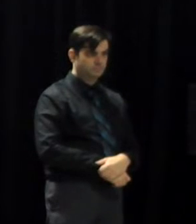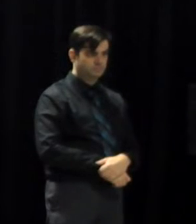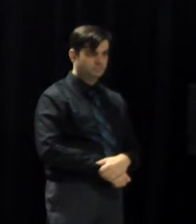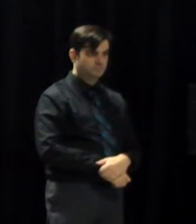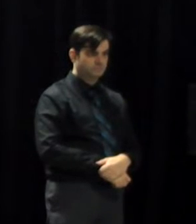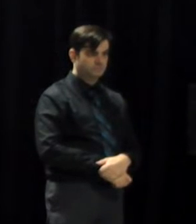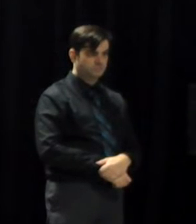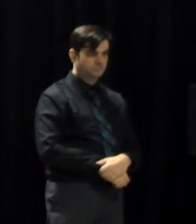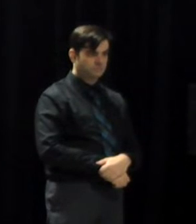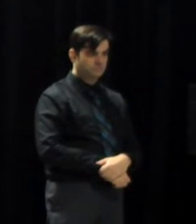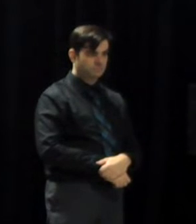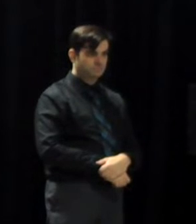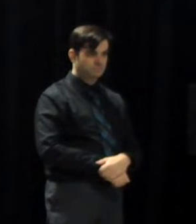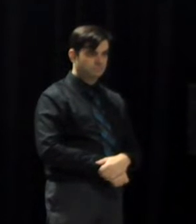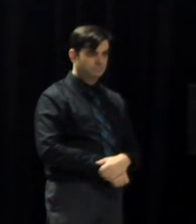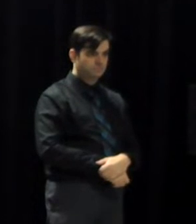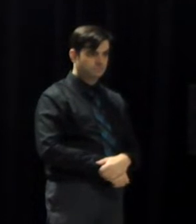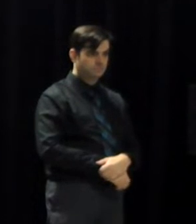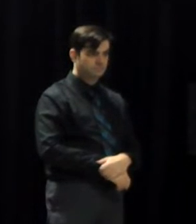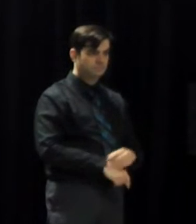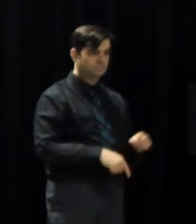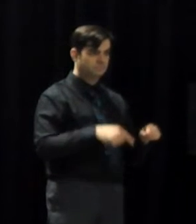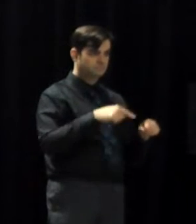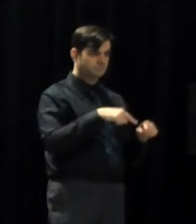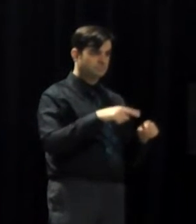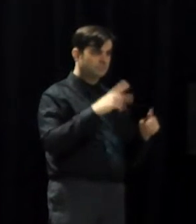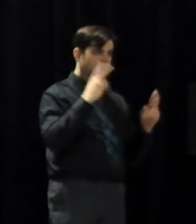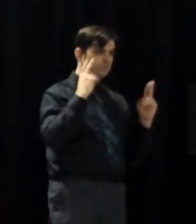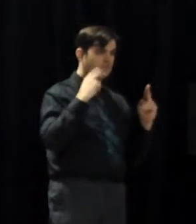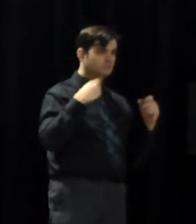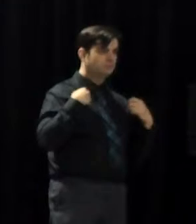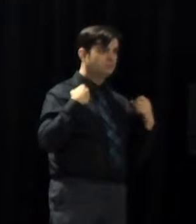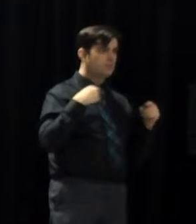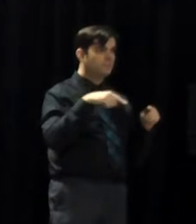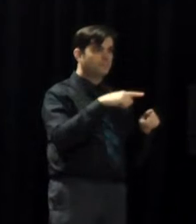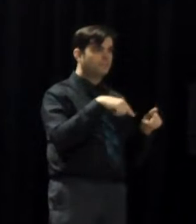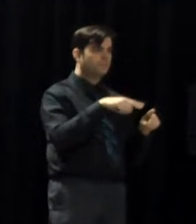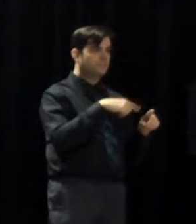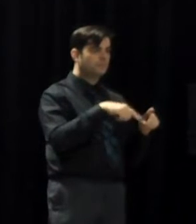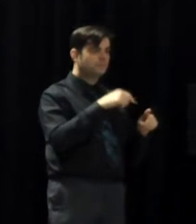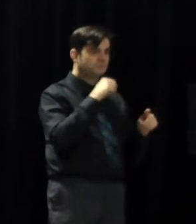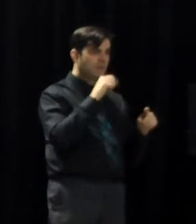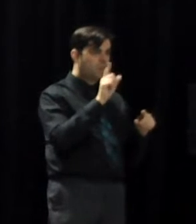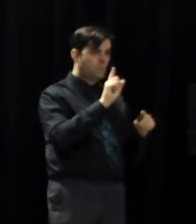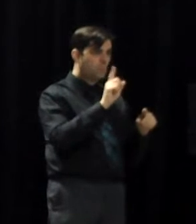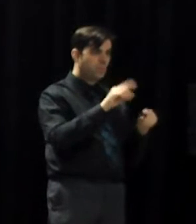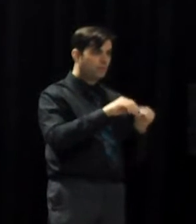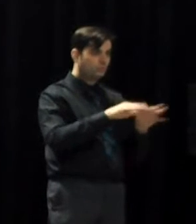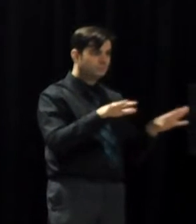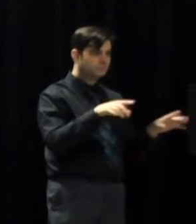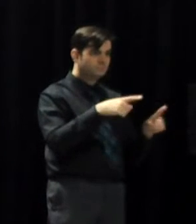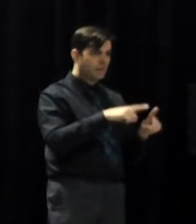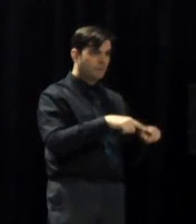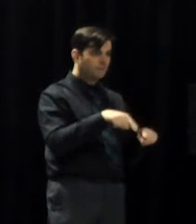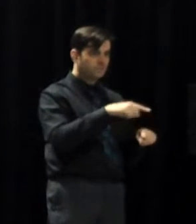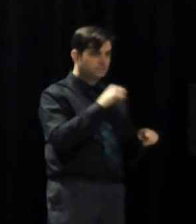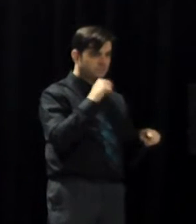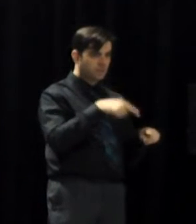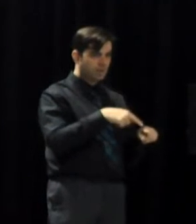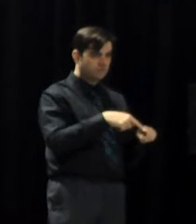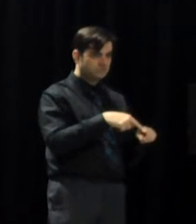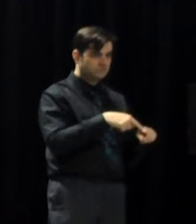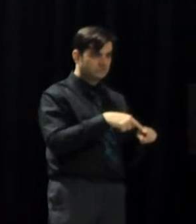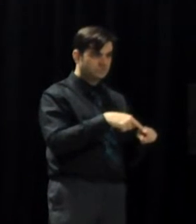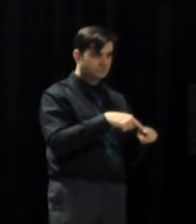through because those aren't where the cases are coming from. So, I think the impact on a